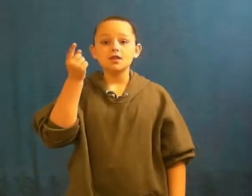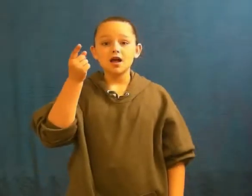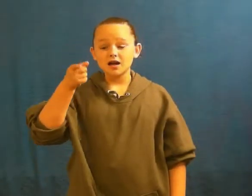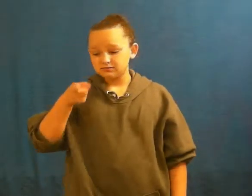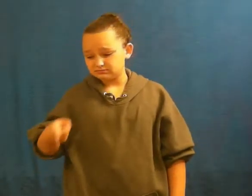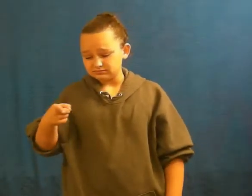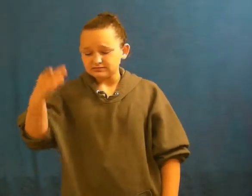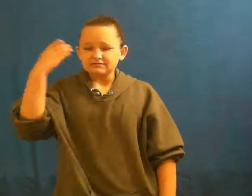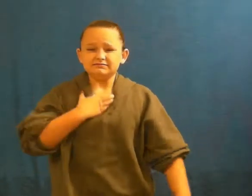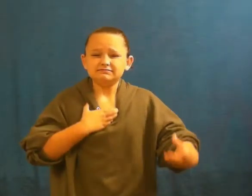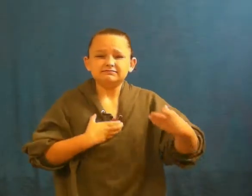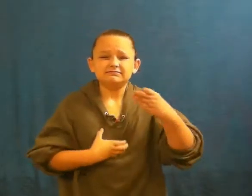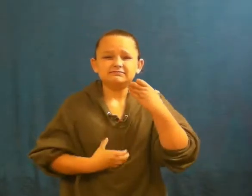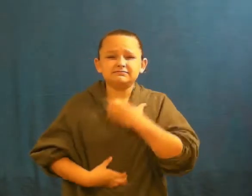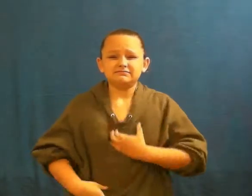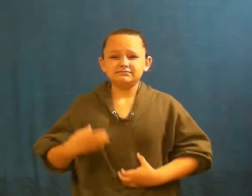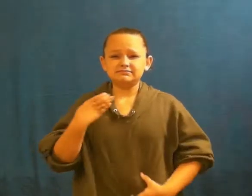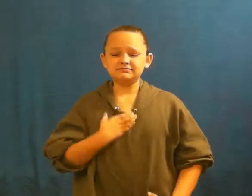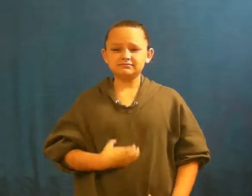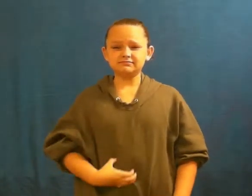The title is, The Dog and His Reflection.